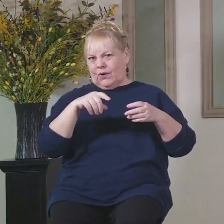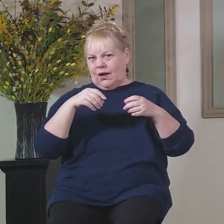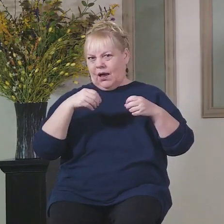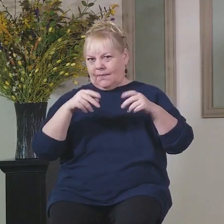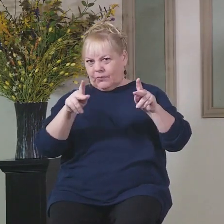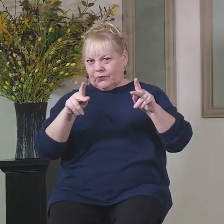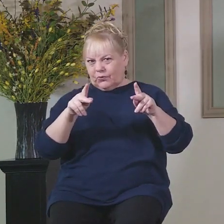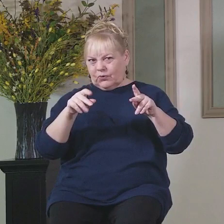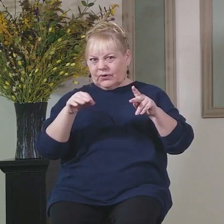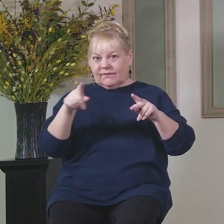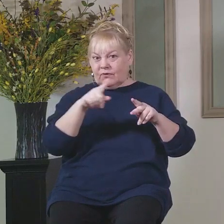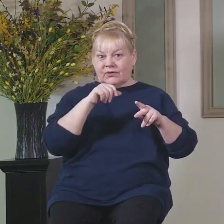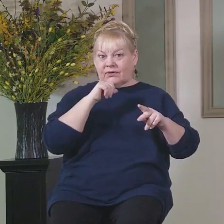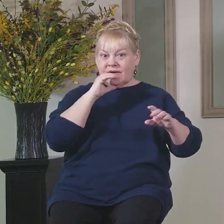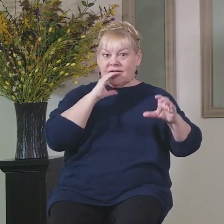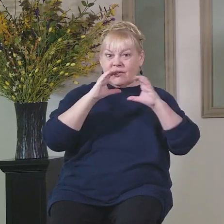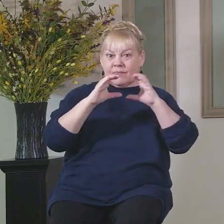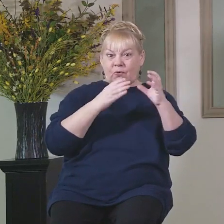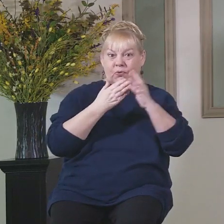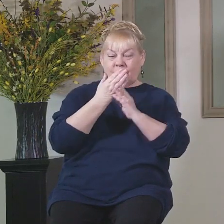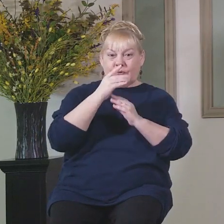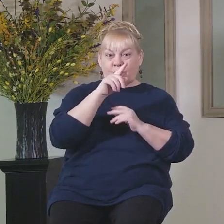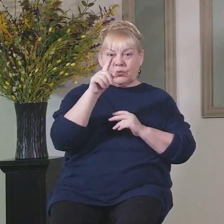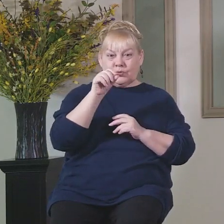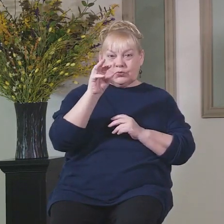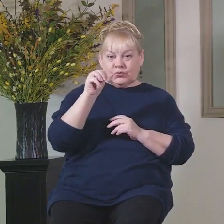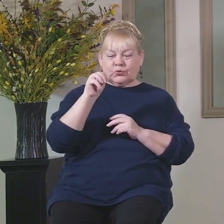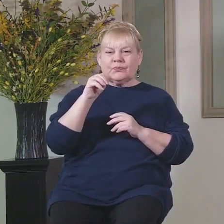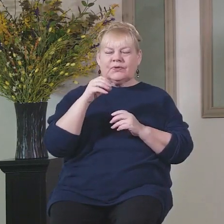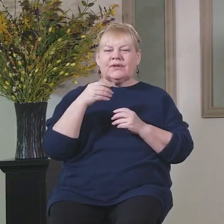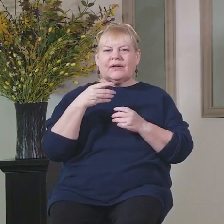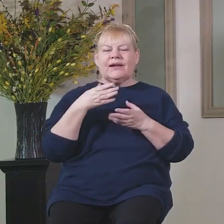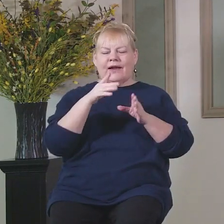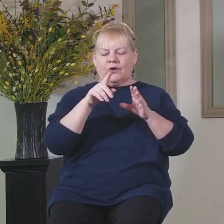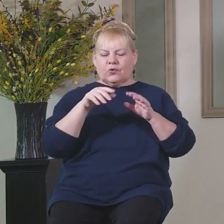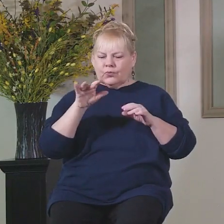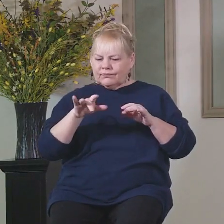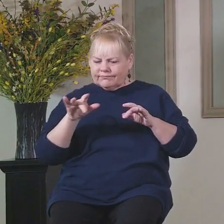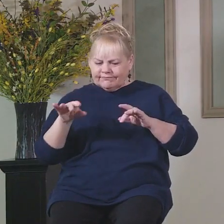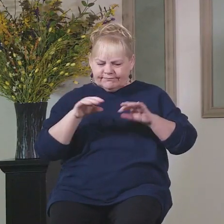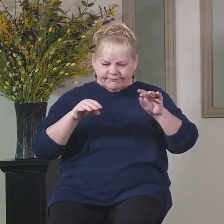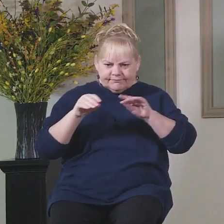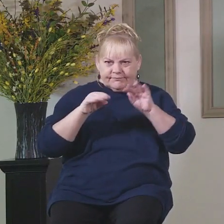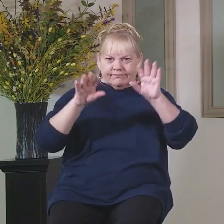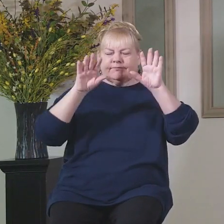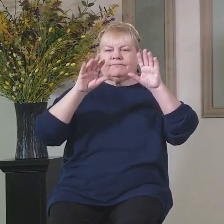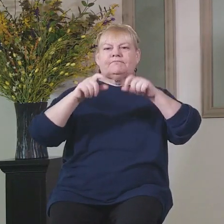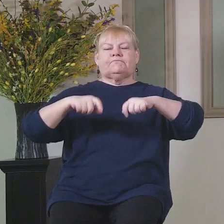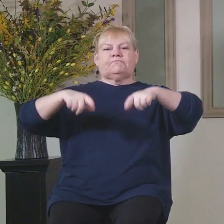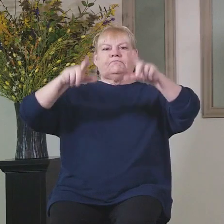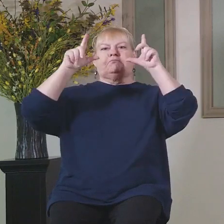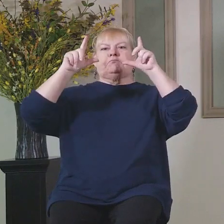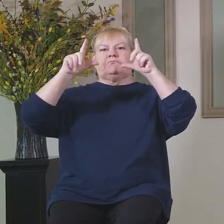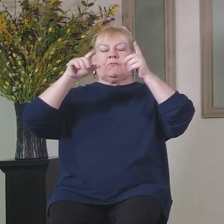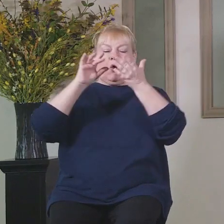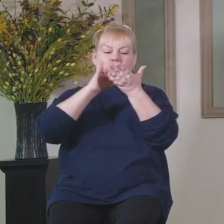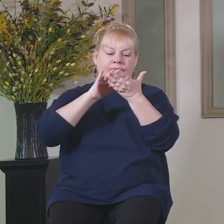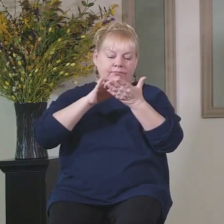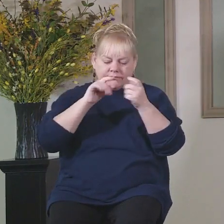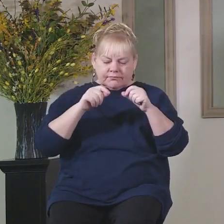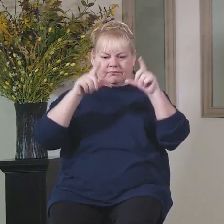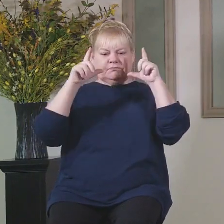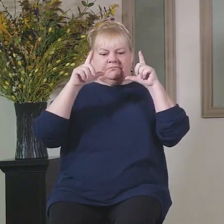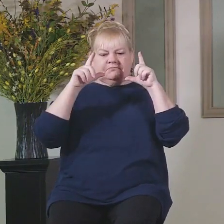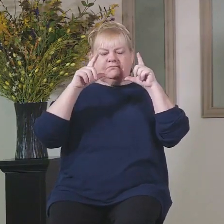not communicated via Zoom before, give you a chance to log on and hopefully get some of the kinks worked out. But